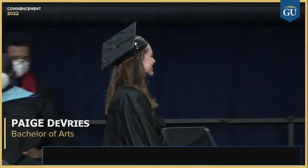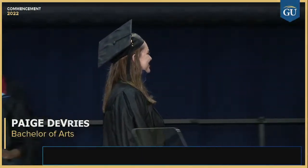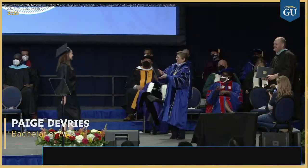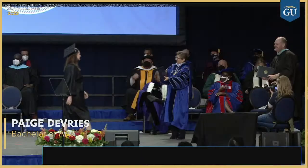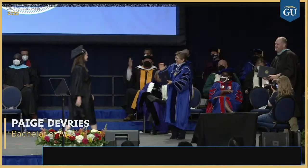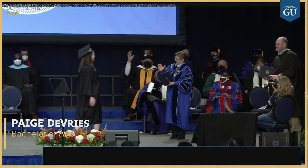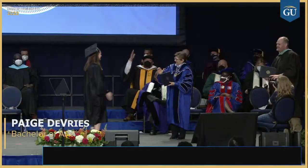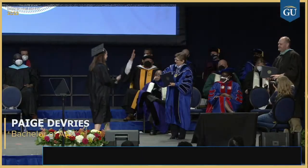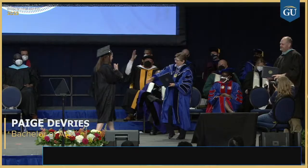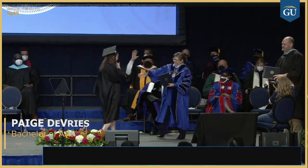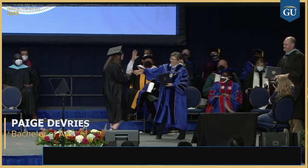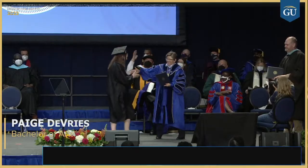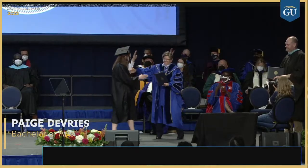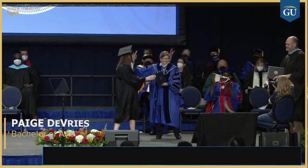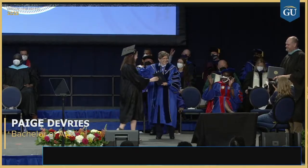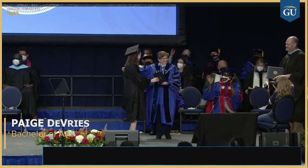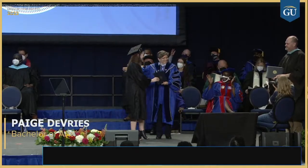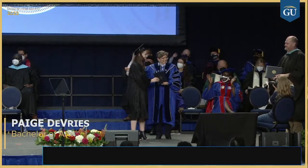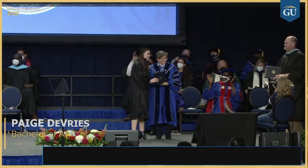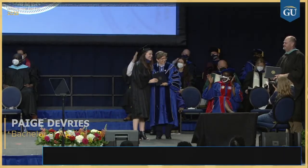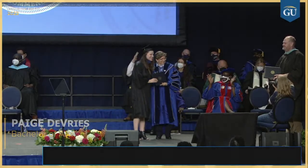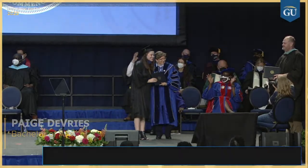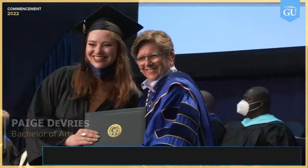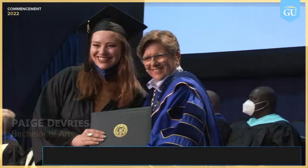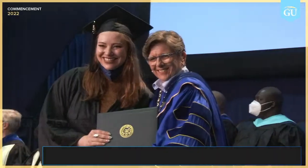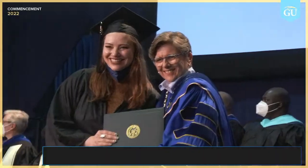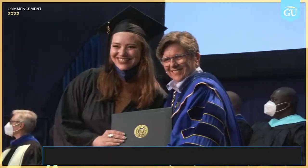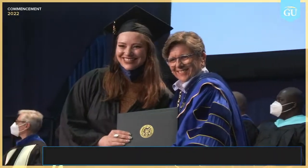Frank Diaz, Bachelor of Science.